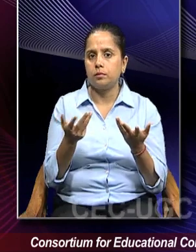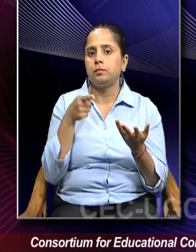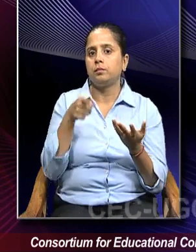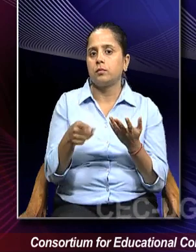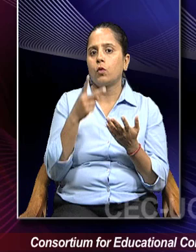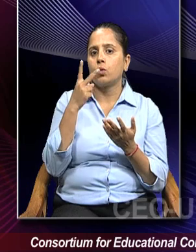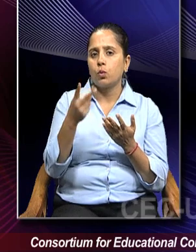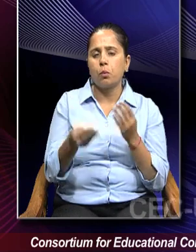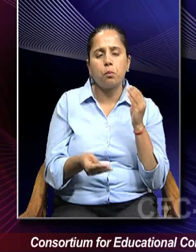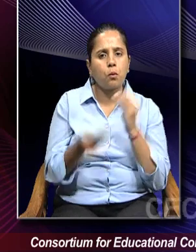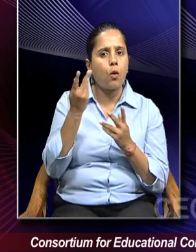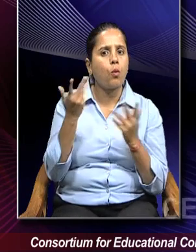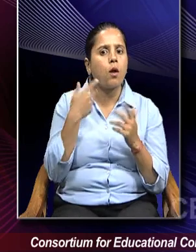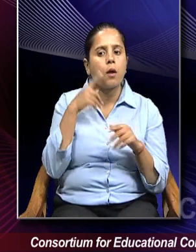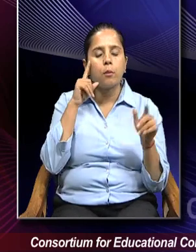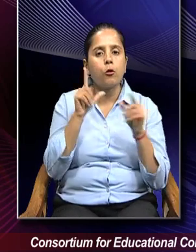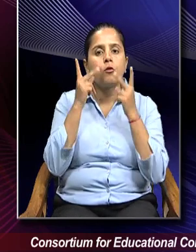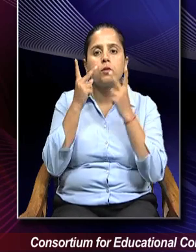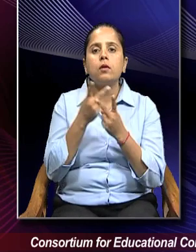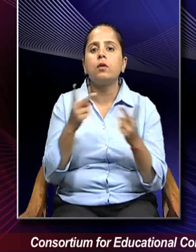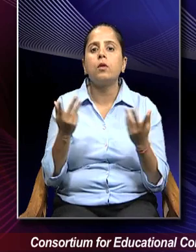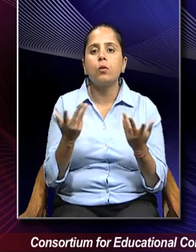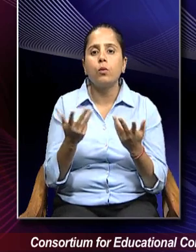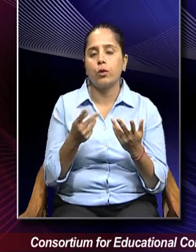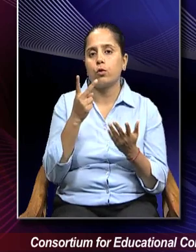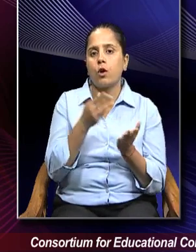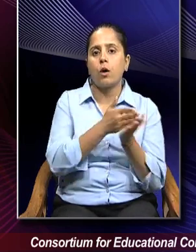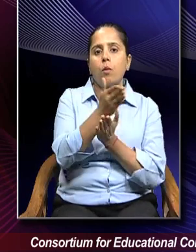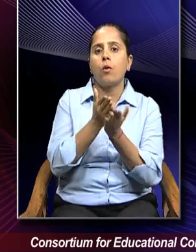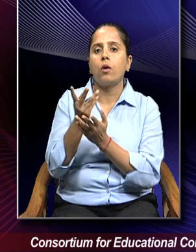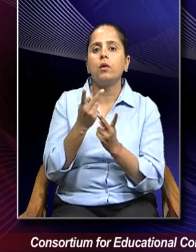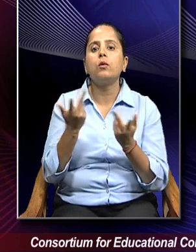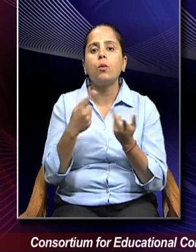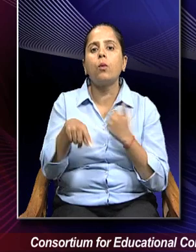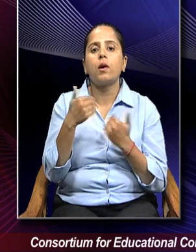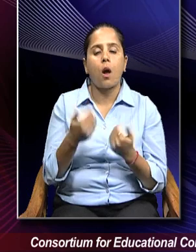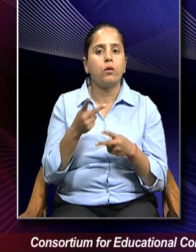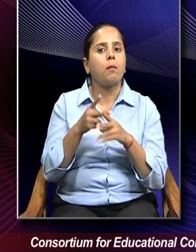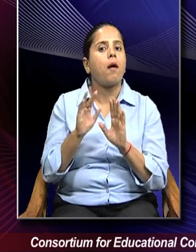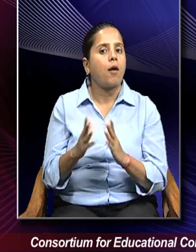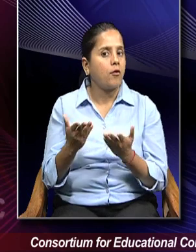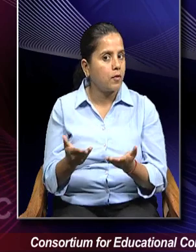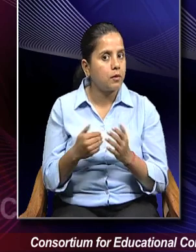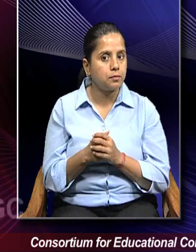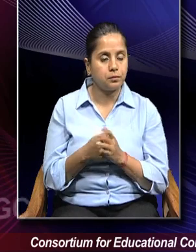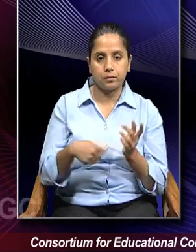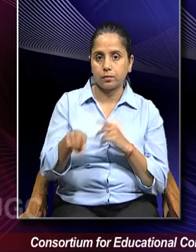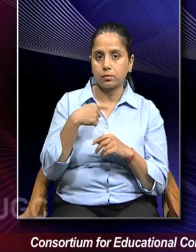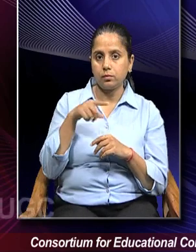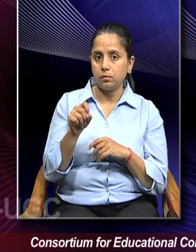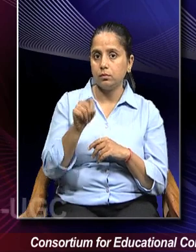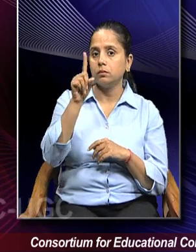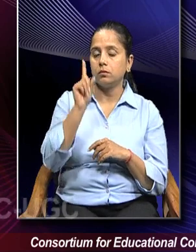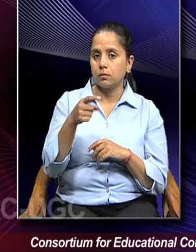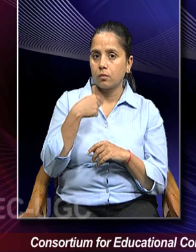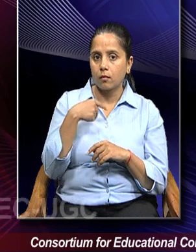two extremes which we are witnessing, what are the two opposites which are into existence, and we have to first identify